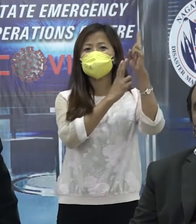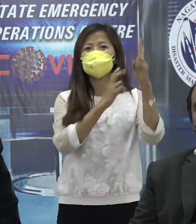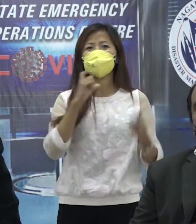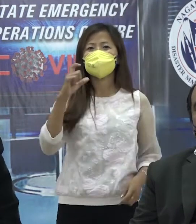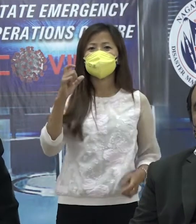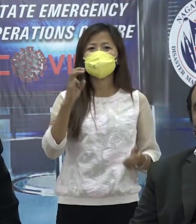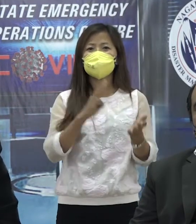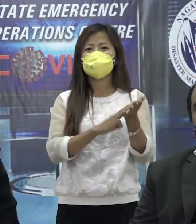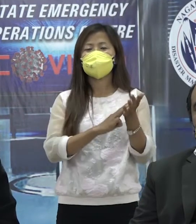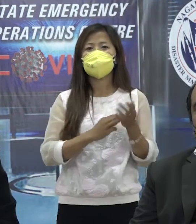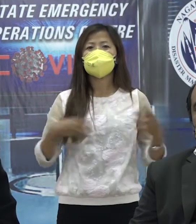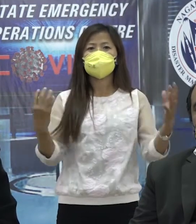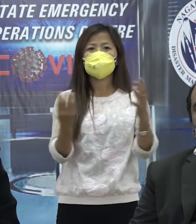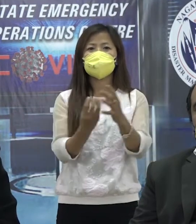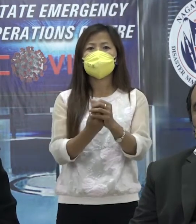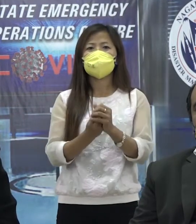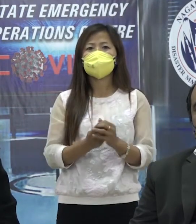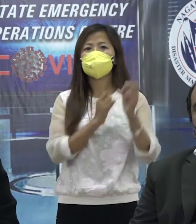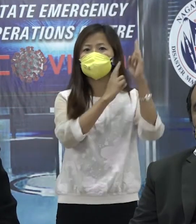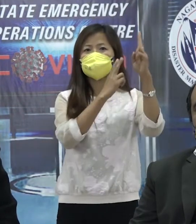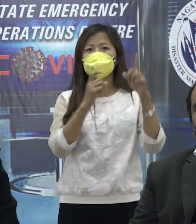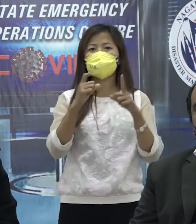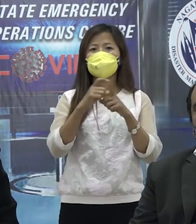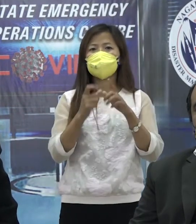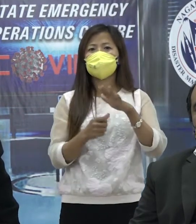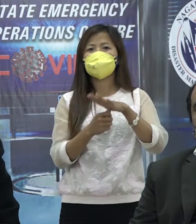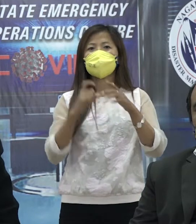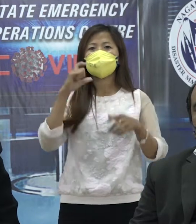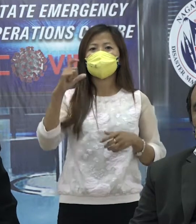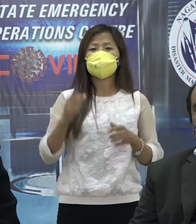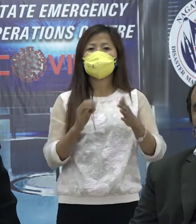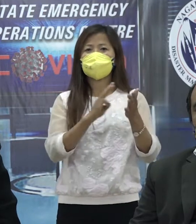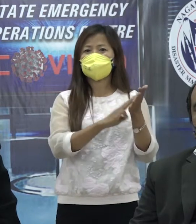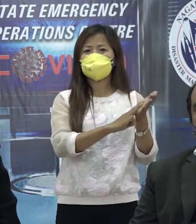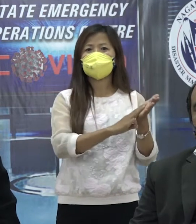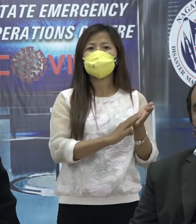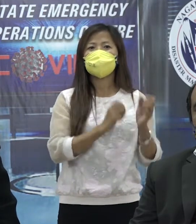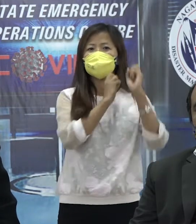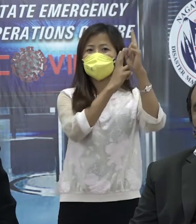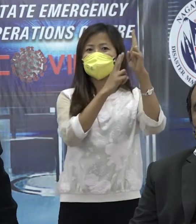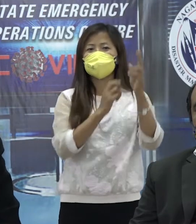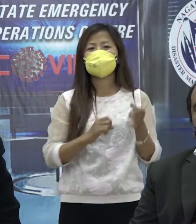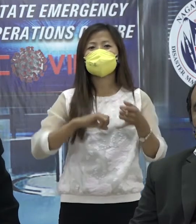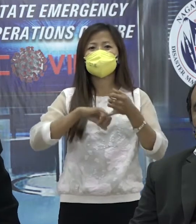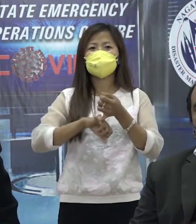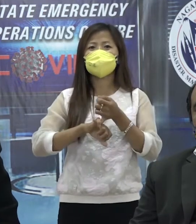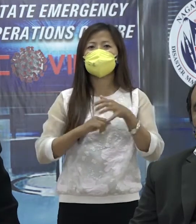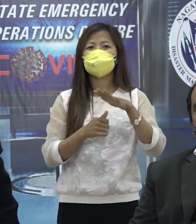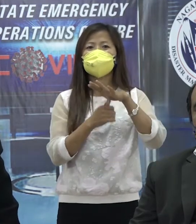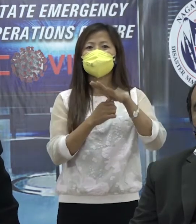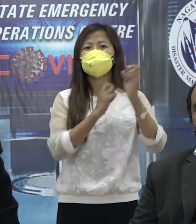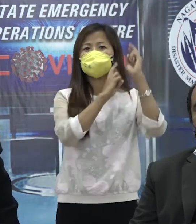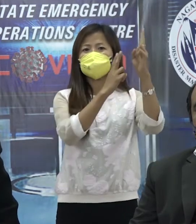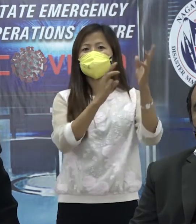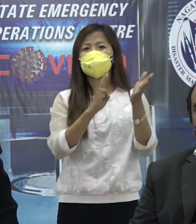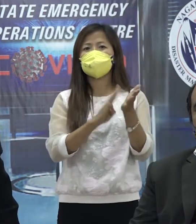Honorable Chief Minister, along with the Honorable Deputy Chief Minister, Honorable Speaker,